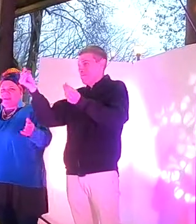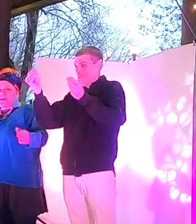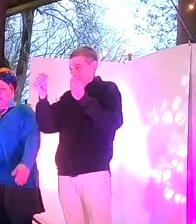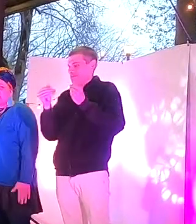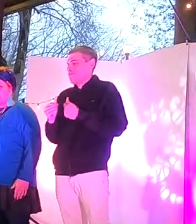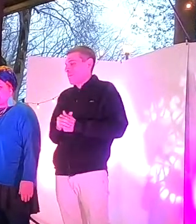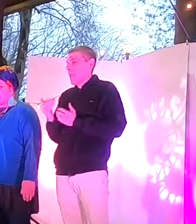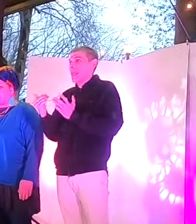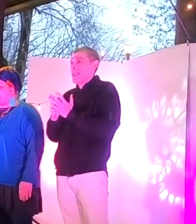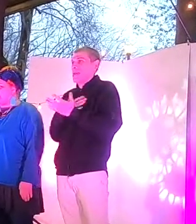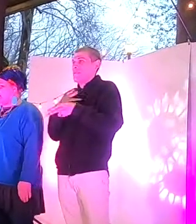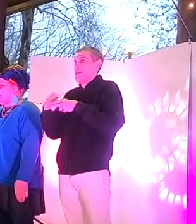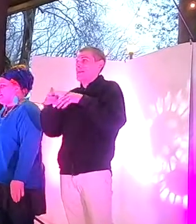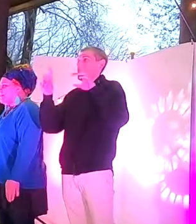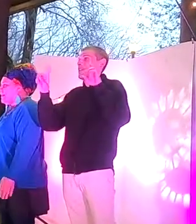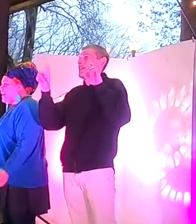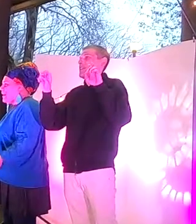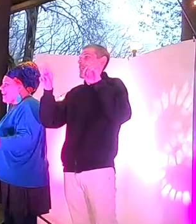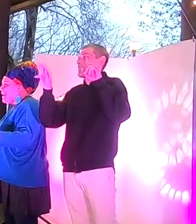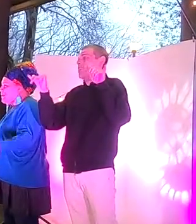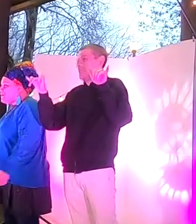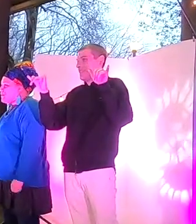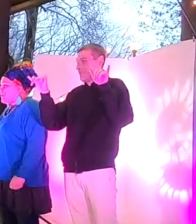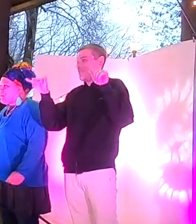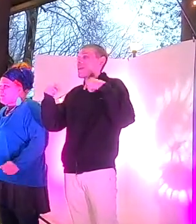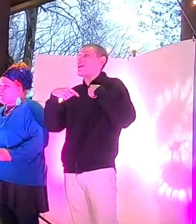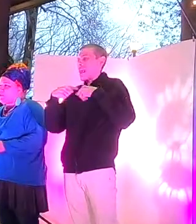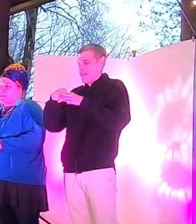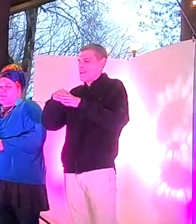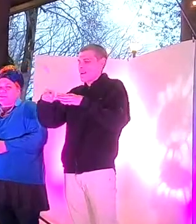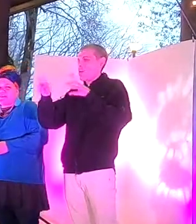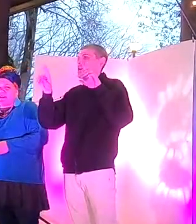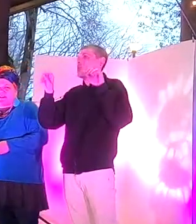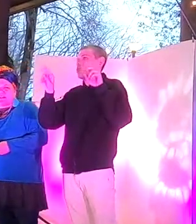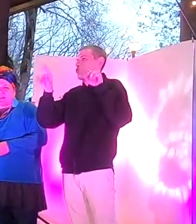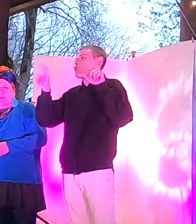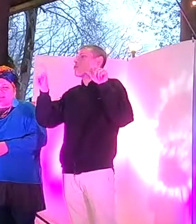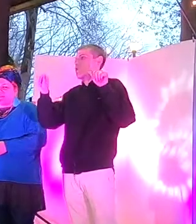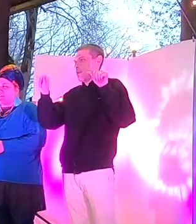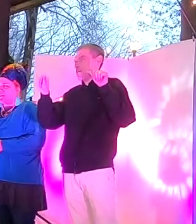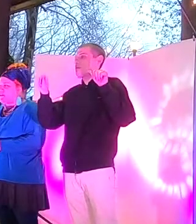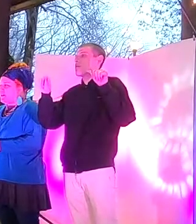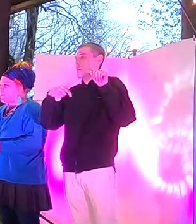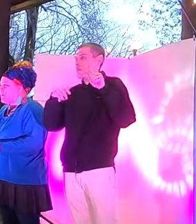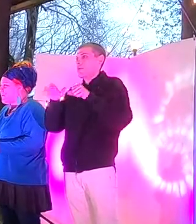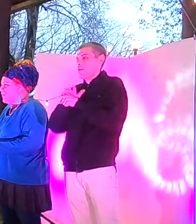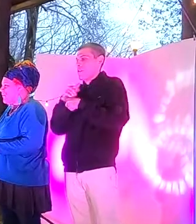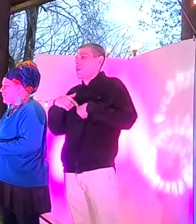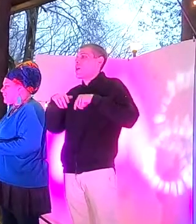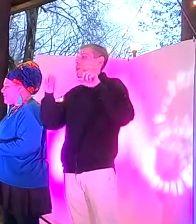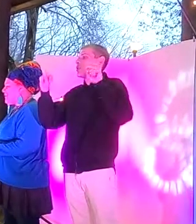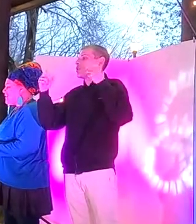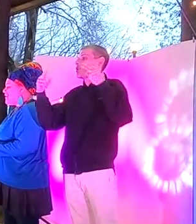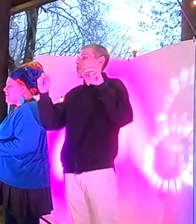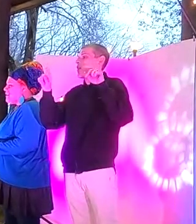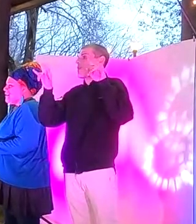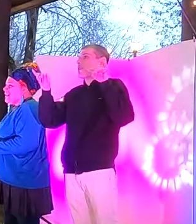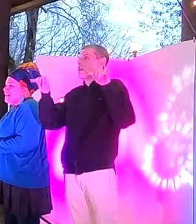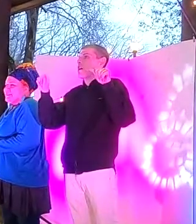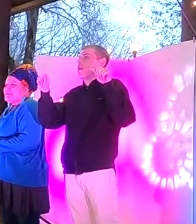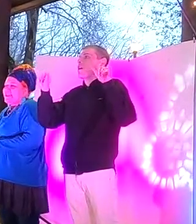And again, my name is Destiny, and I am a doula. I'm a full circle doula. I was trained under Shafia Monroe.